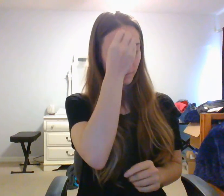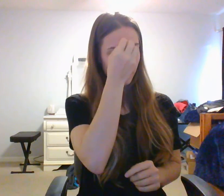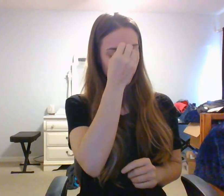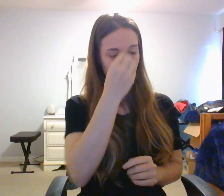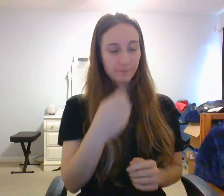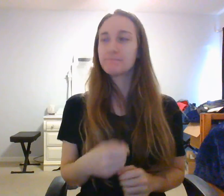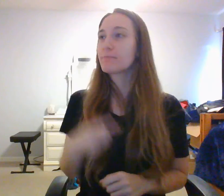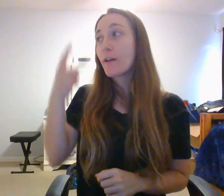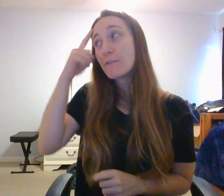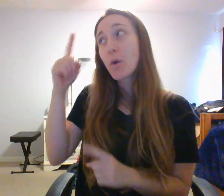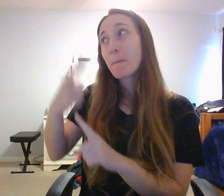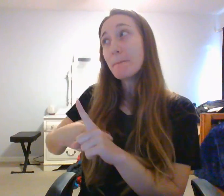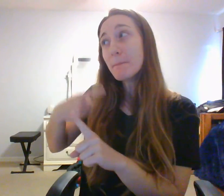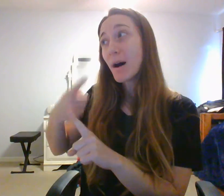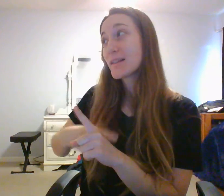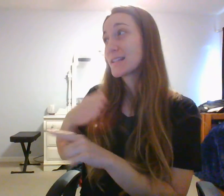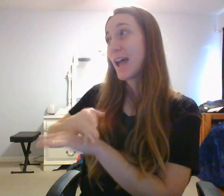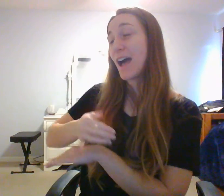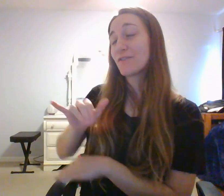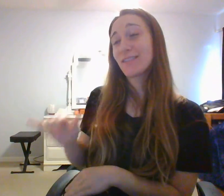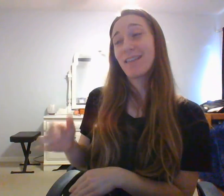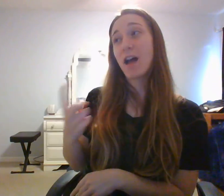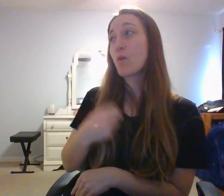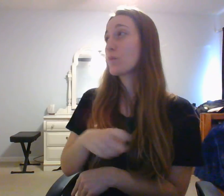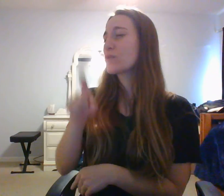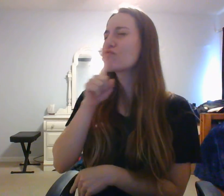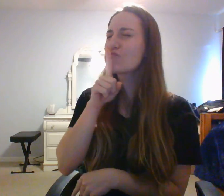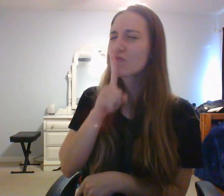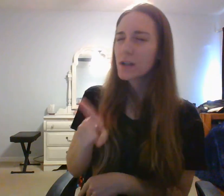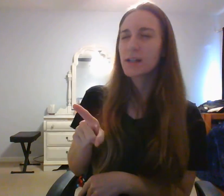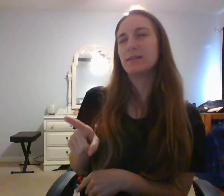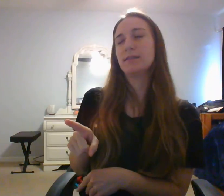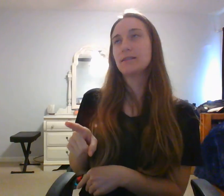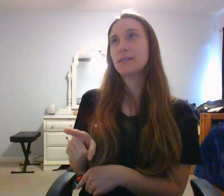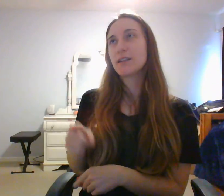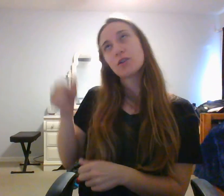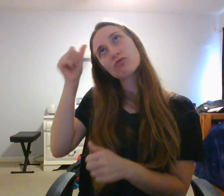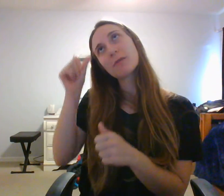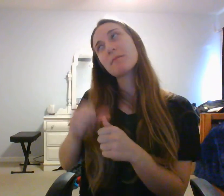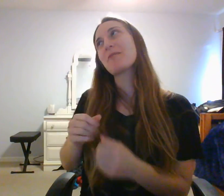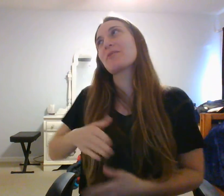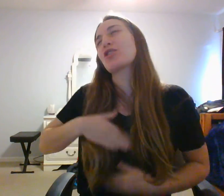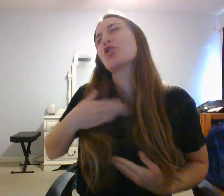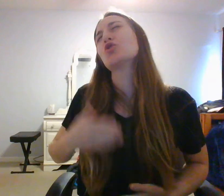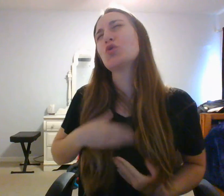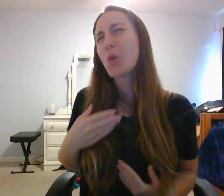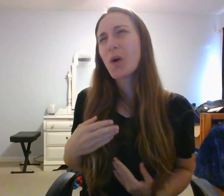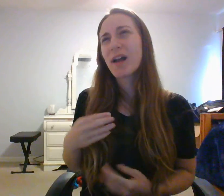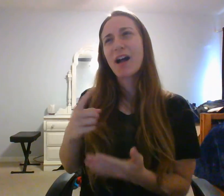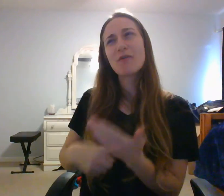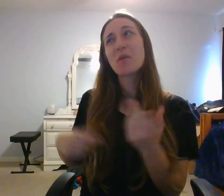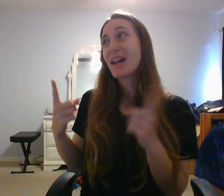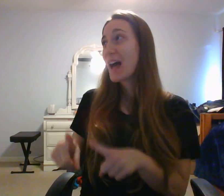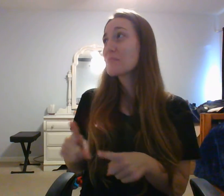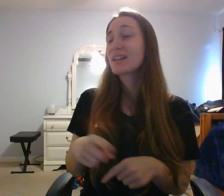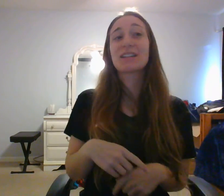For months after that, we just all really harvested the emotional joy of what we had done. The joy that we took